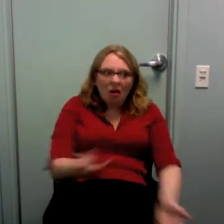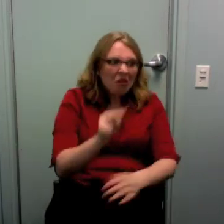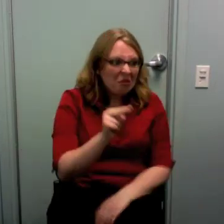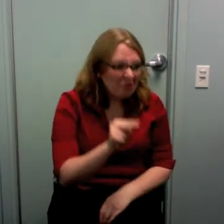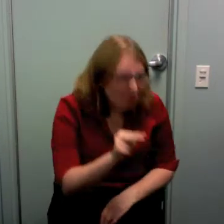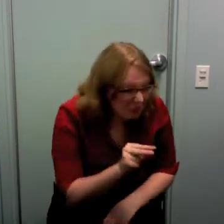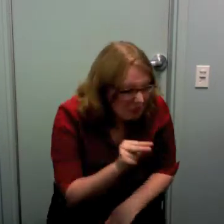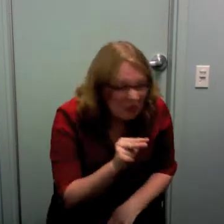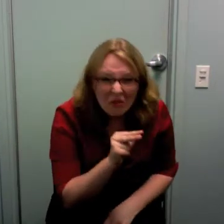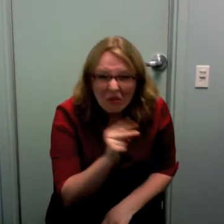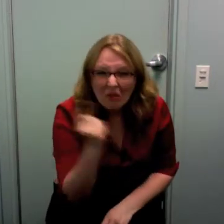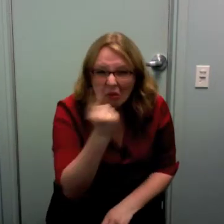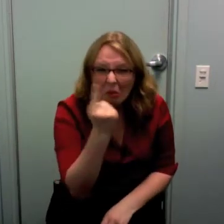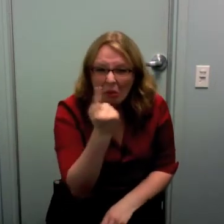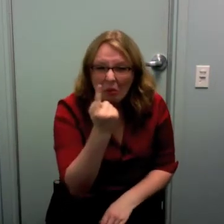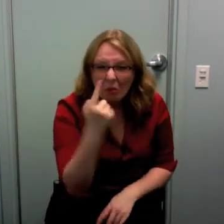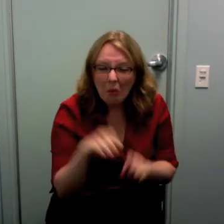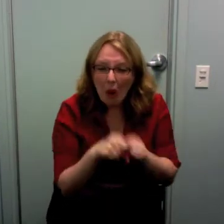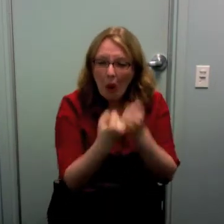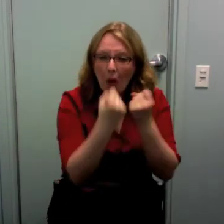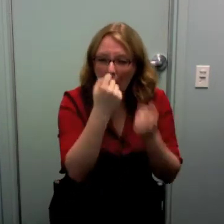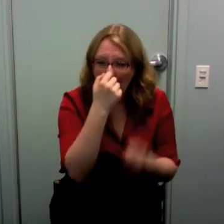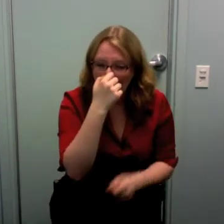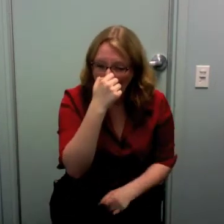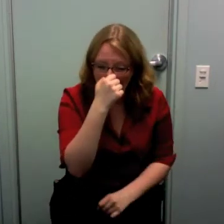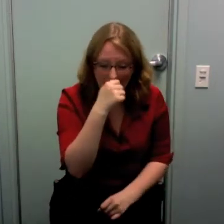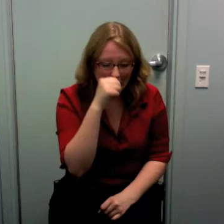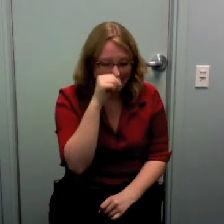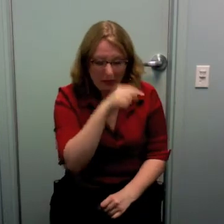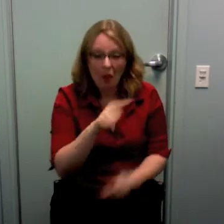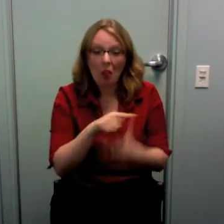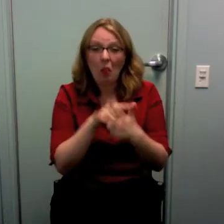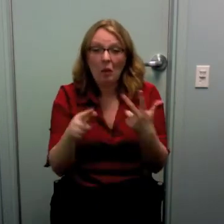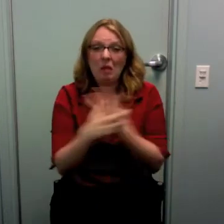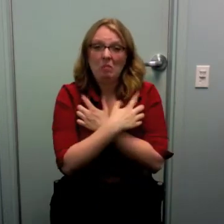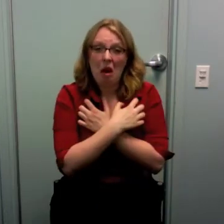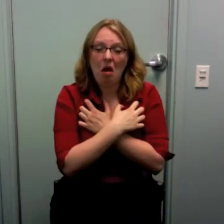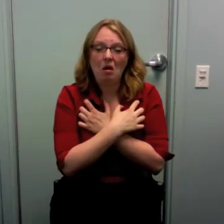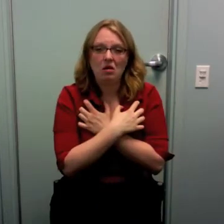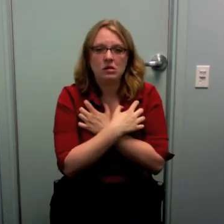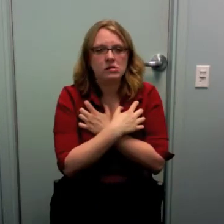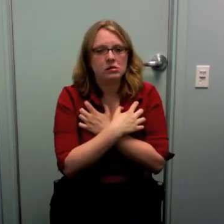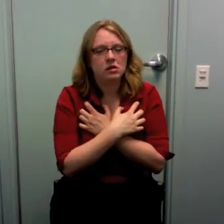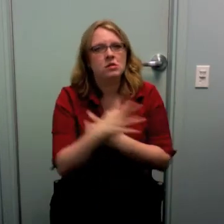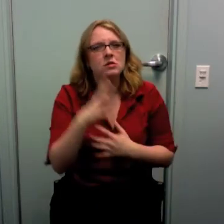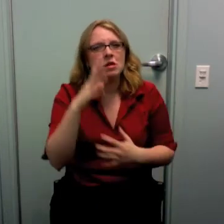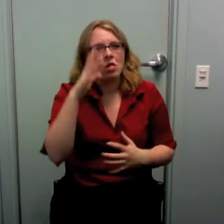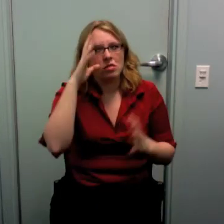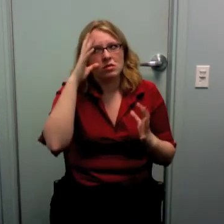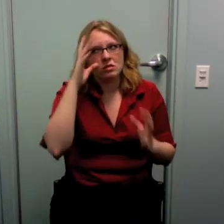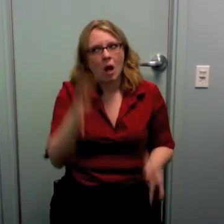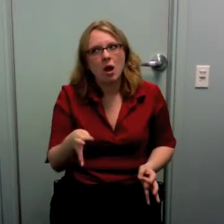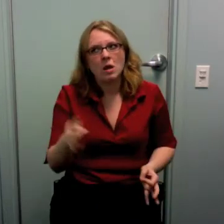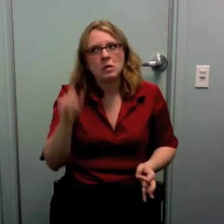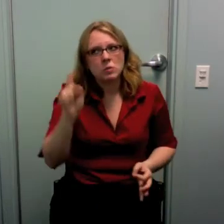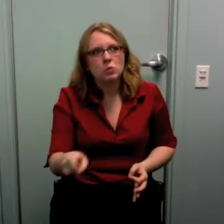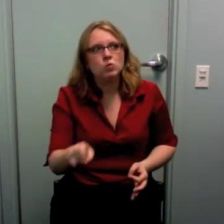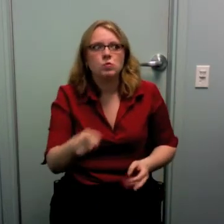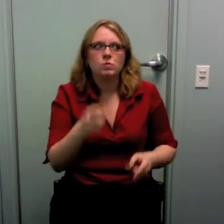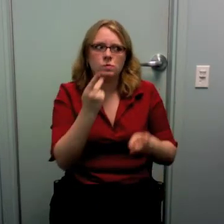voice. Then the three bears thought that they should look over the house more, so they went upstairs into their bedroom.